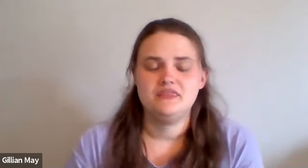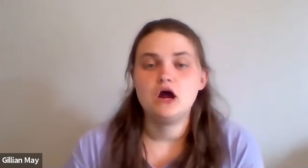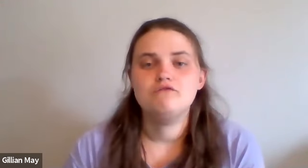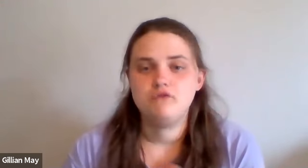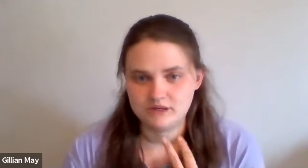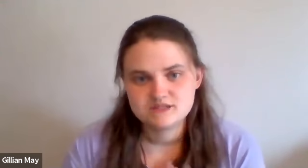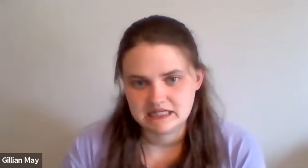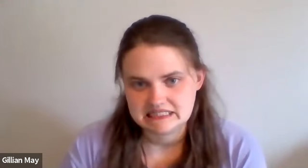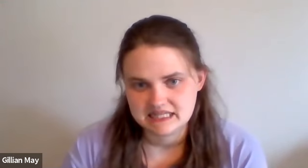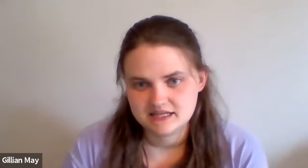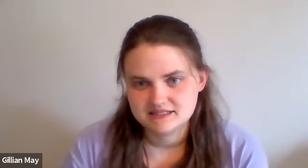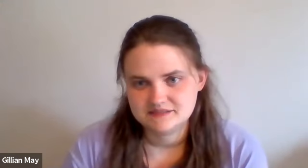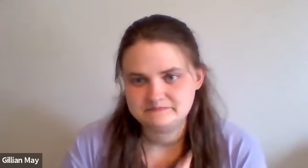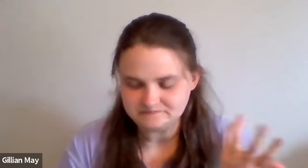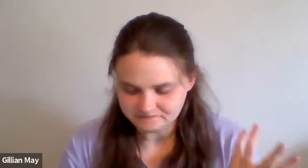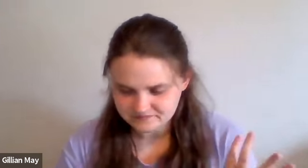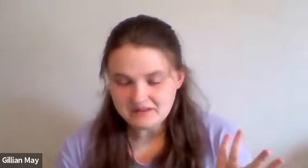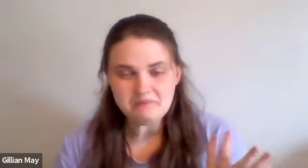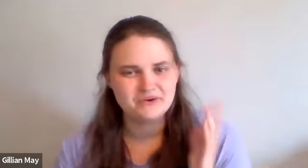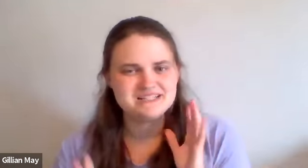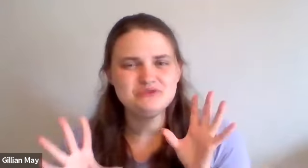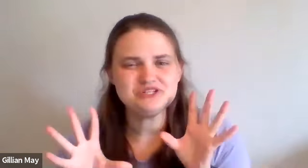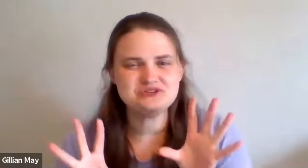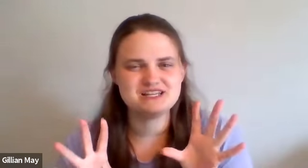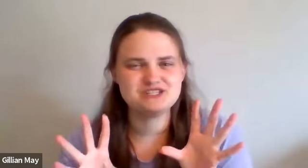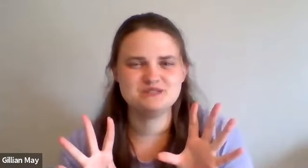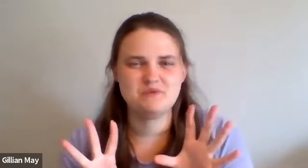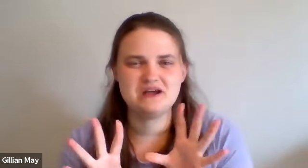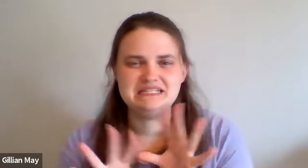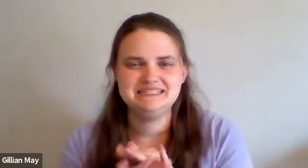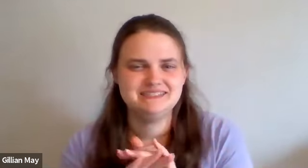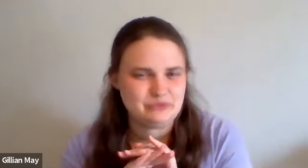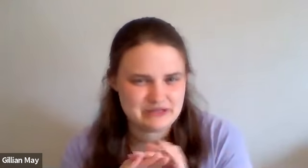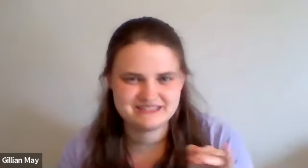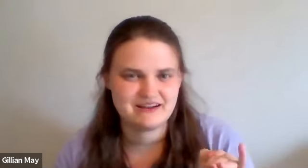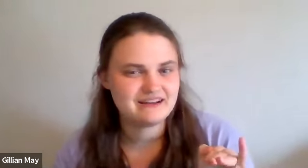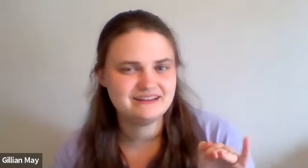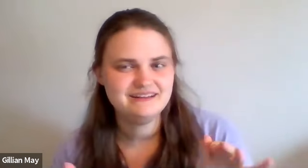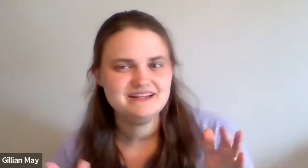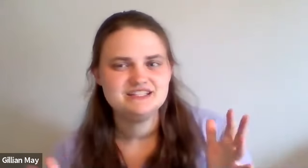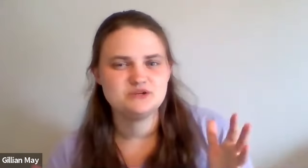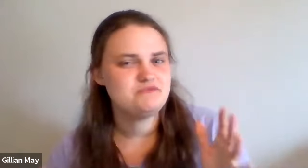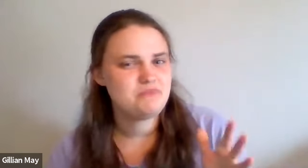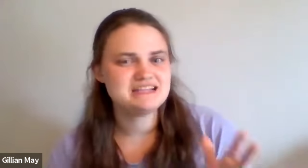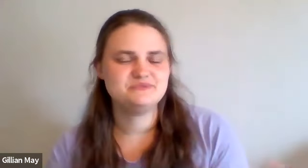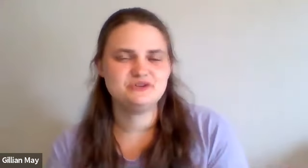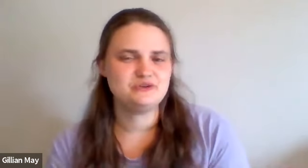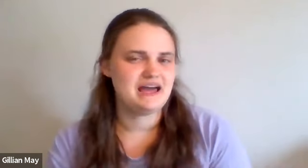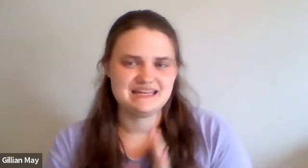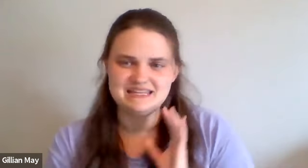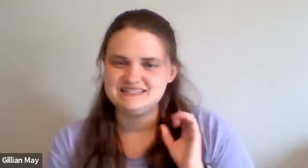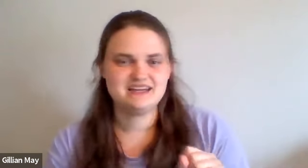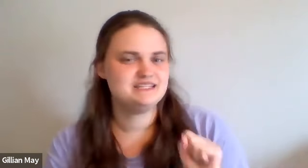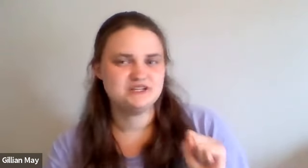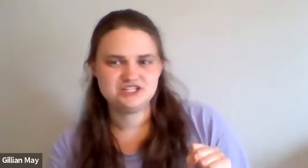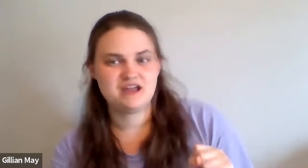I'll voice what it says. But I still want you guys to respond with sign. So if possible, sign as much as you can,